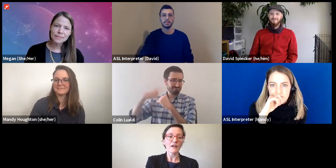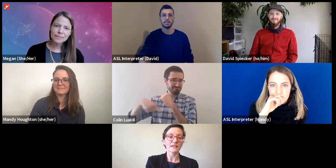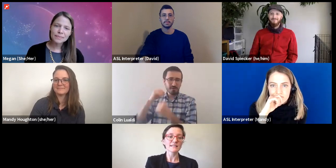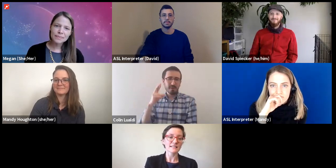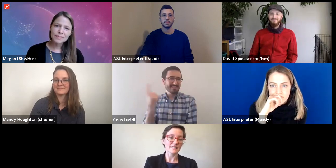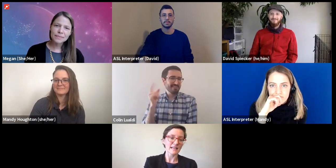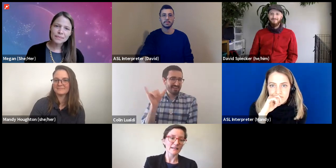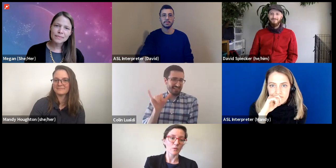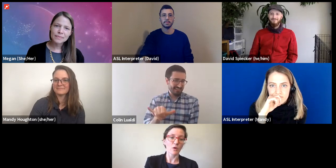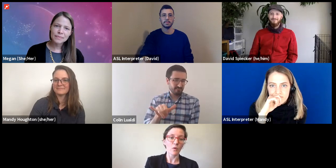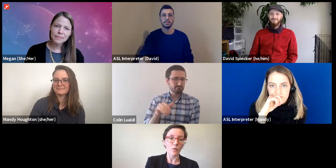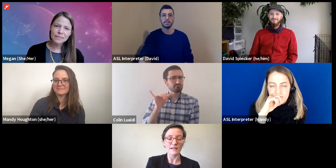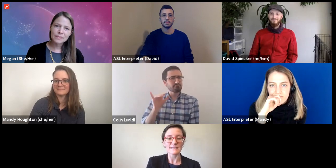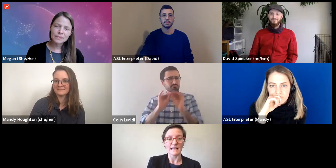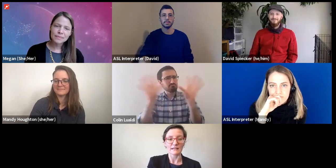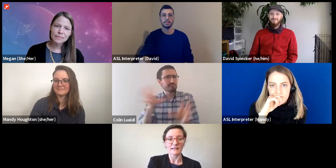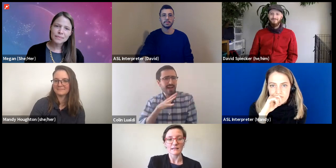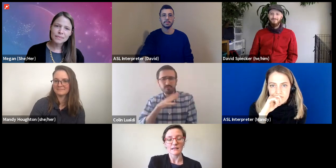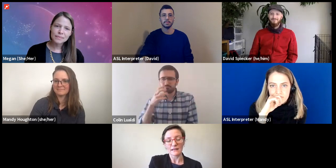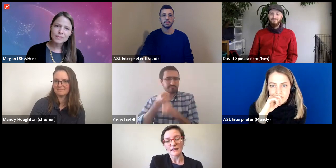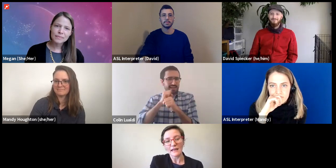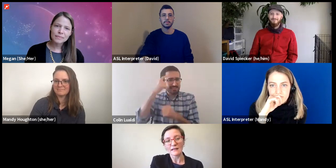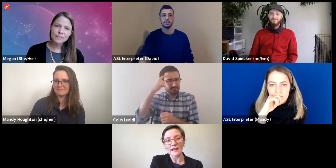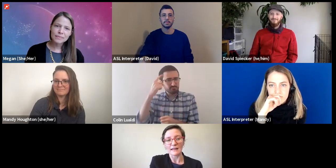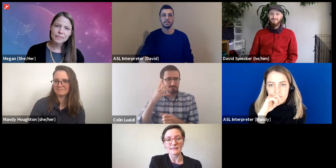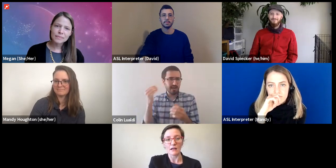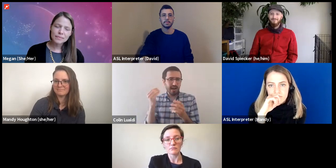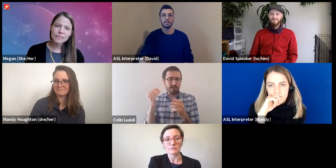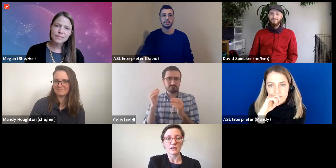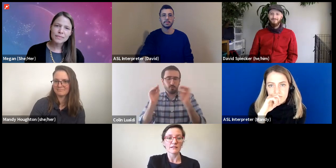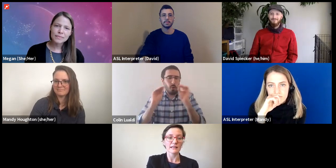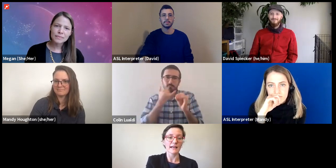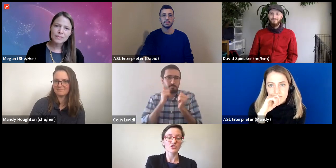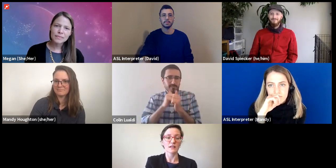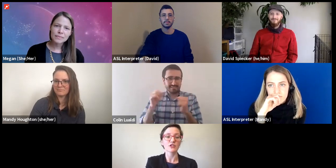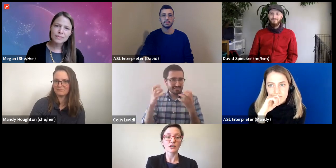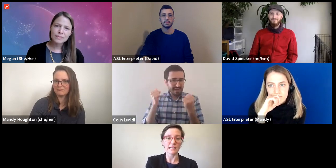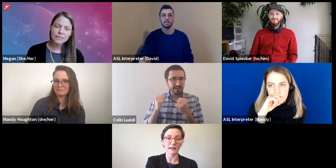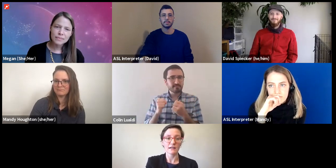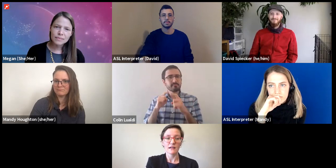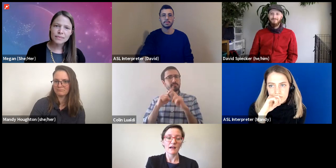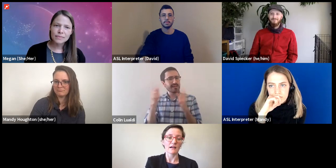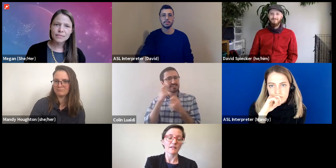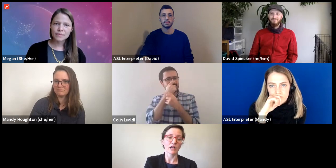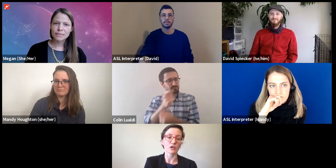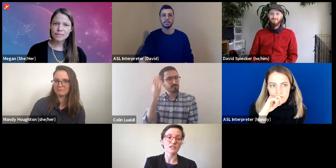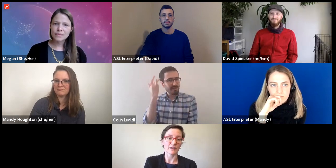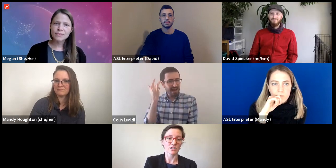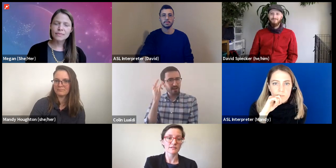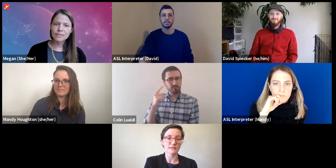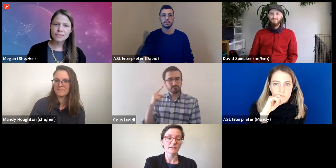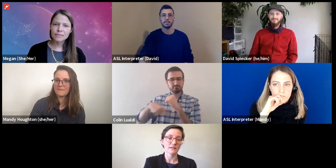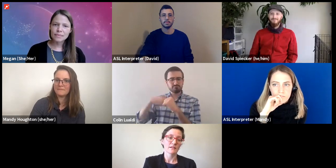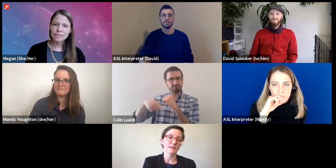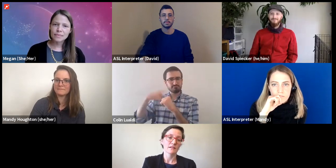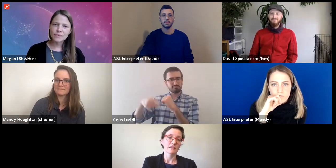And often this is the sign that we see in ASL, the electron circling a closed